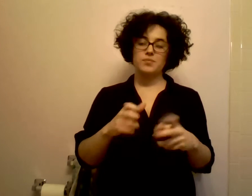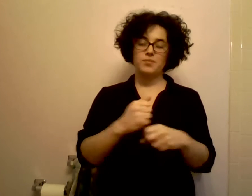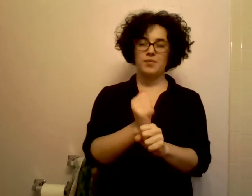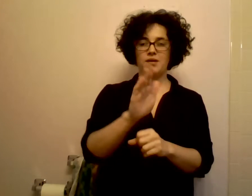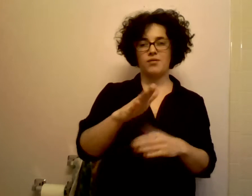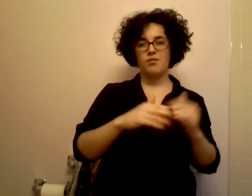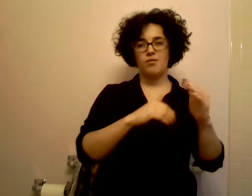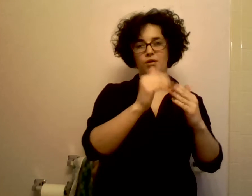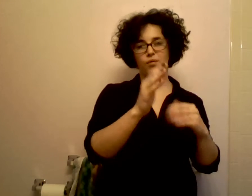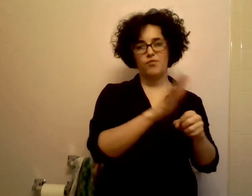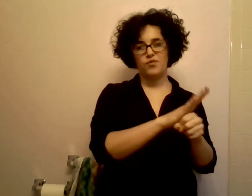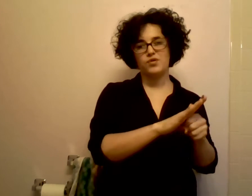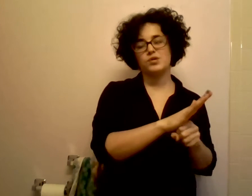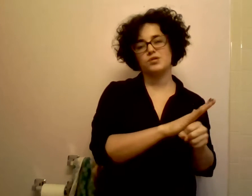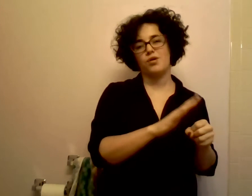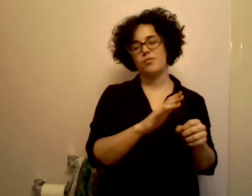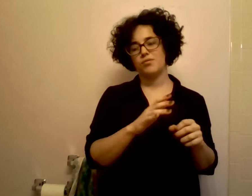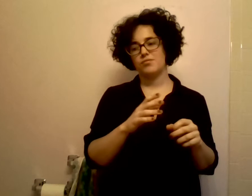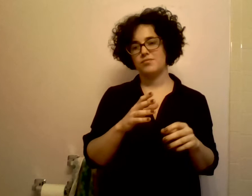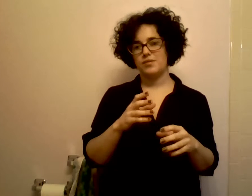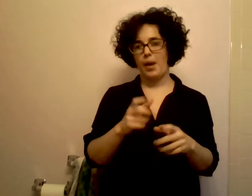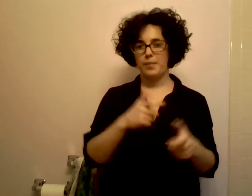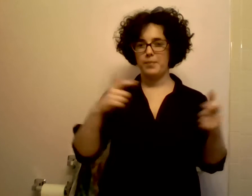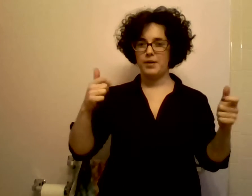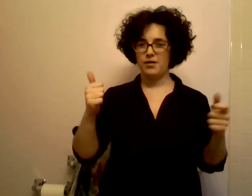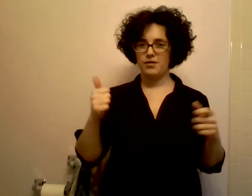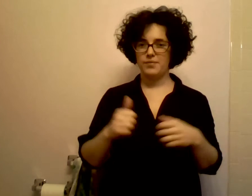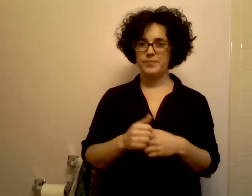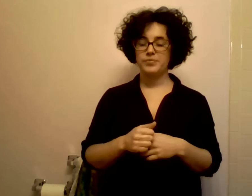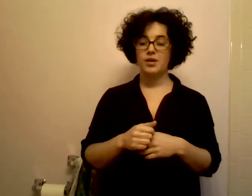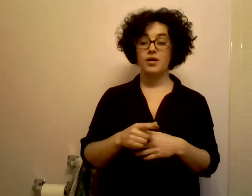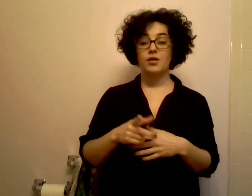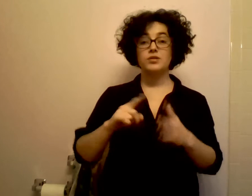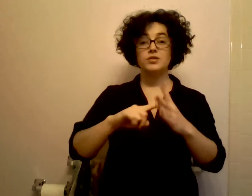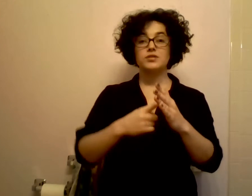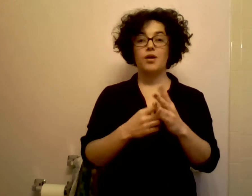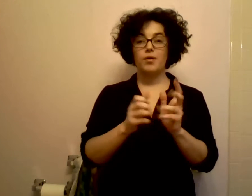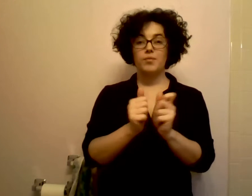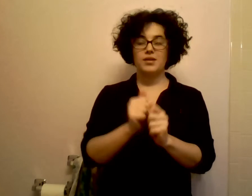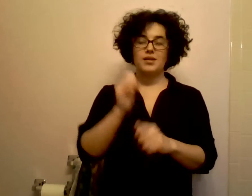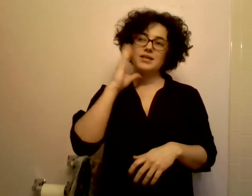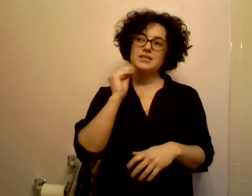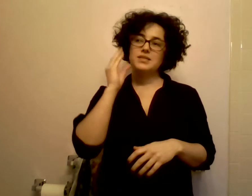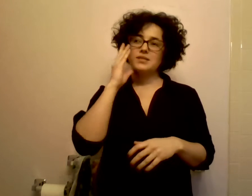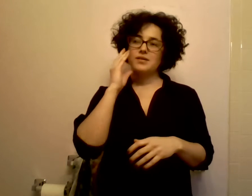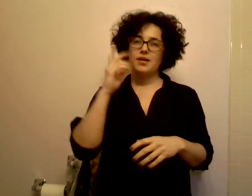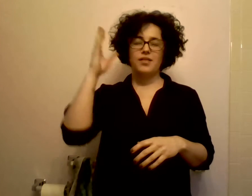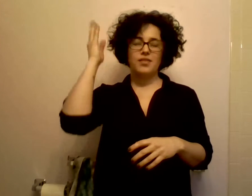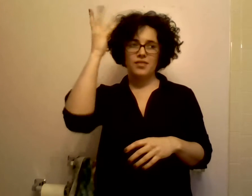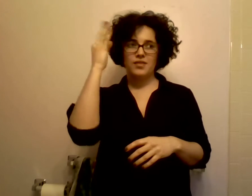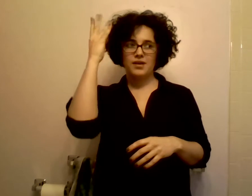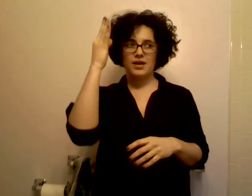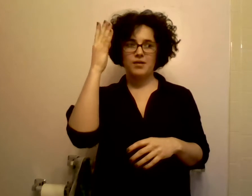by imagining the worst possible consequences. What if the worst happened? And